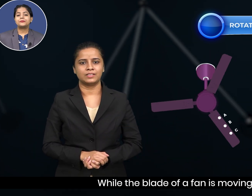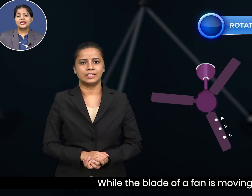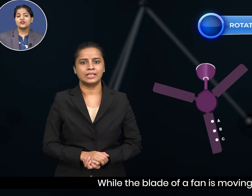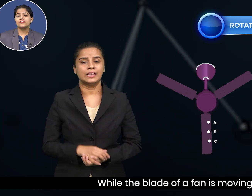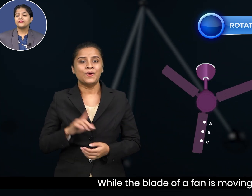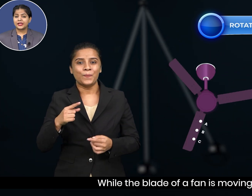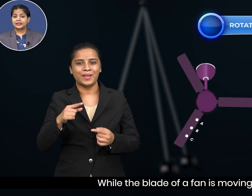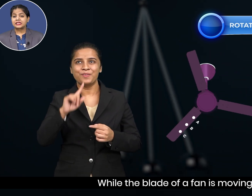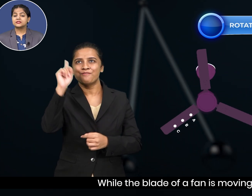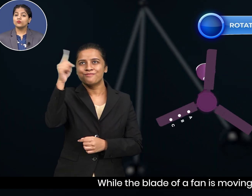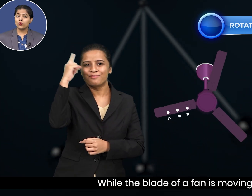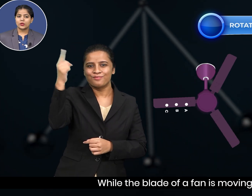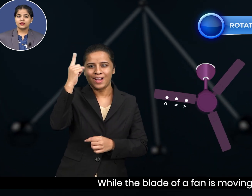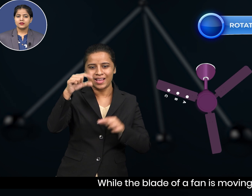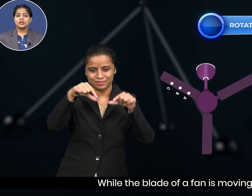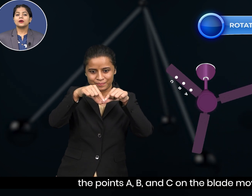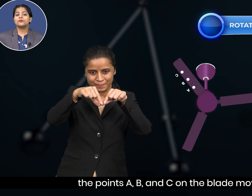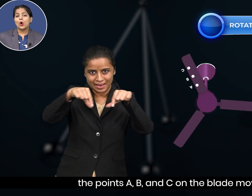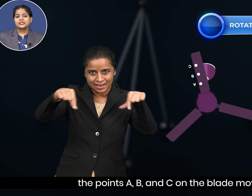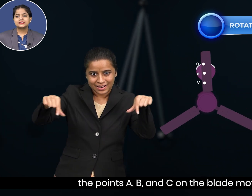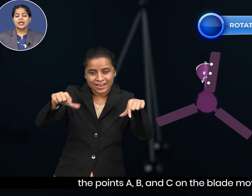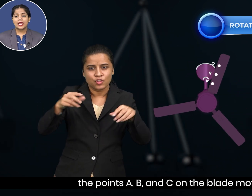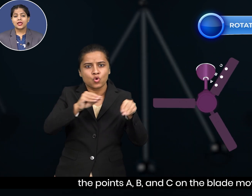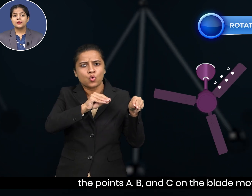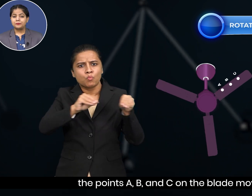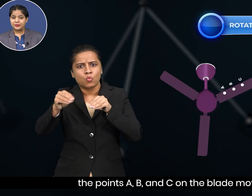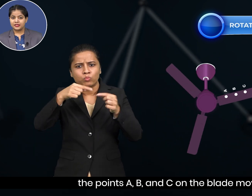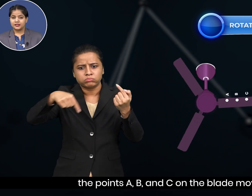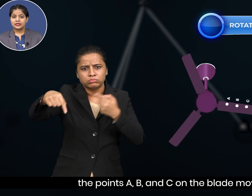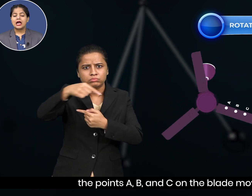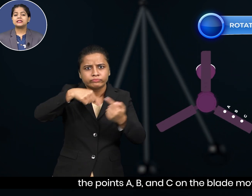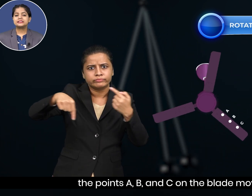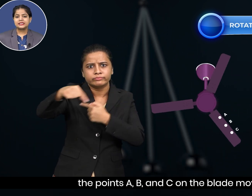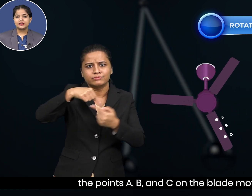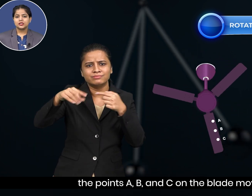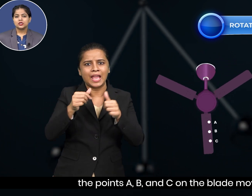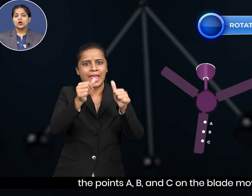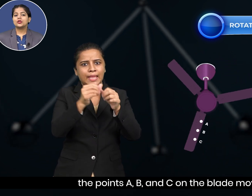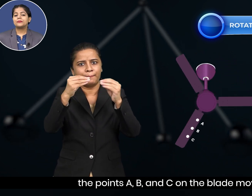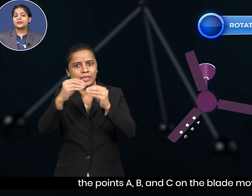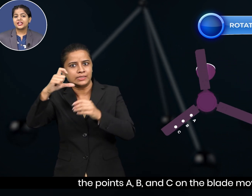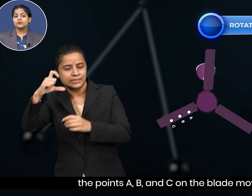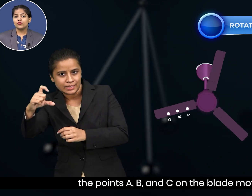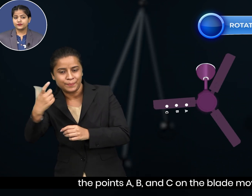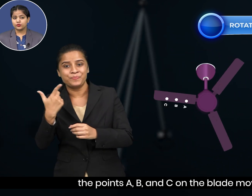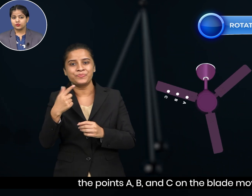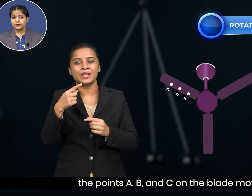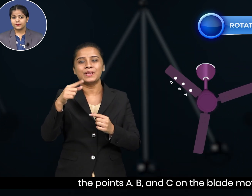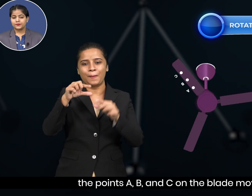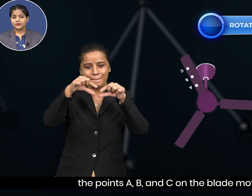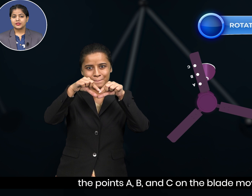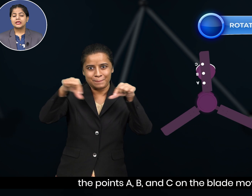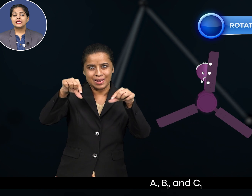While the blade of a fan is moving, the points A, B and C on the blade move